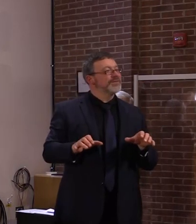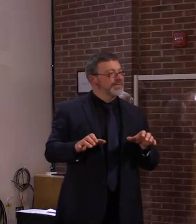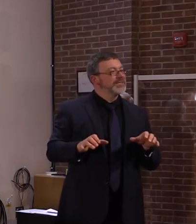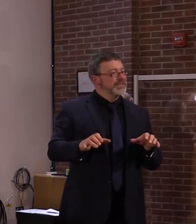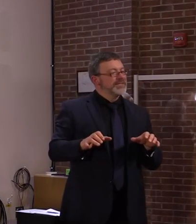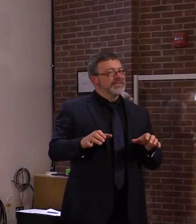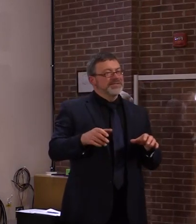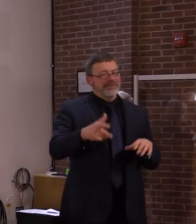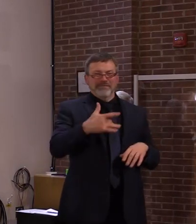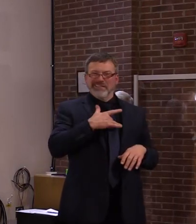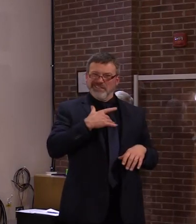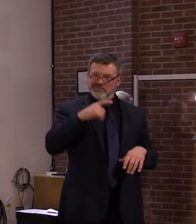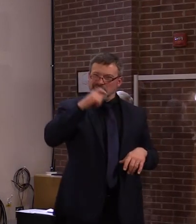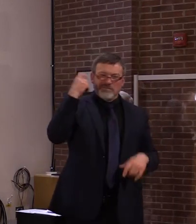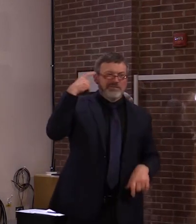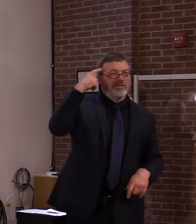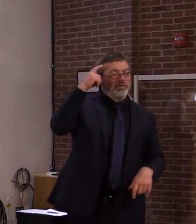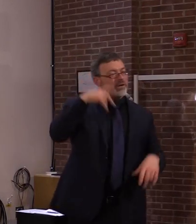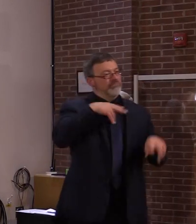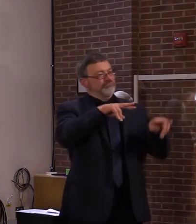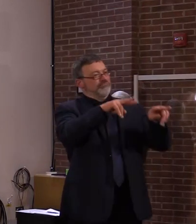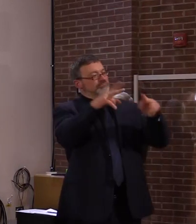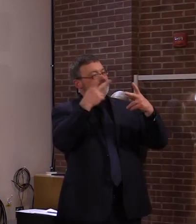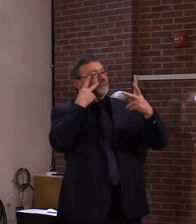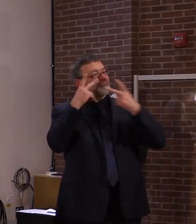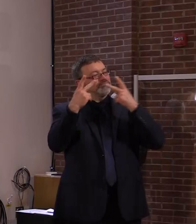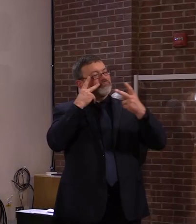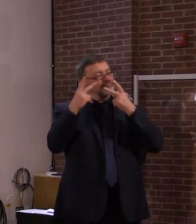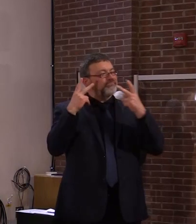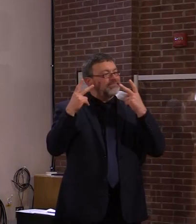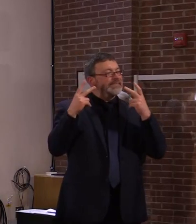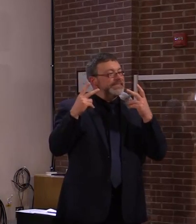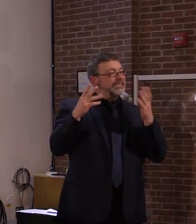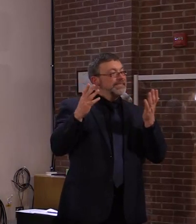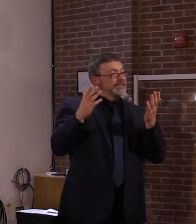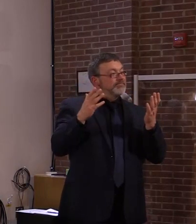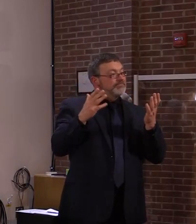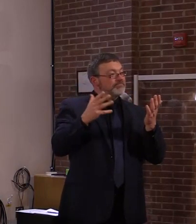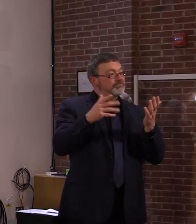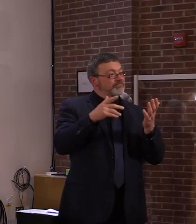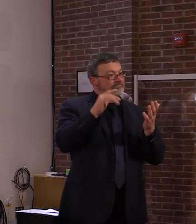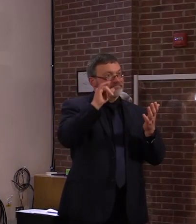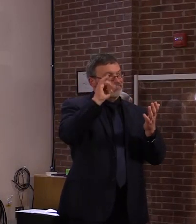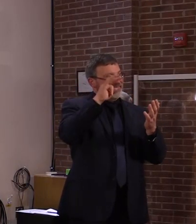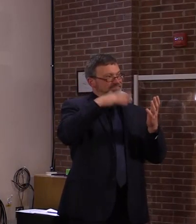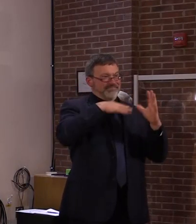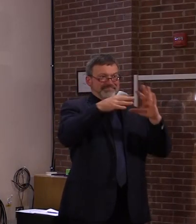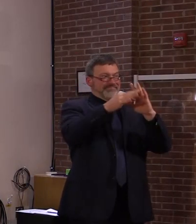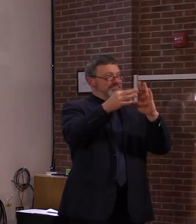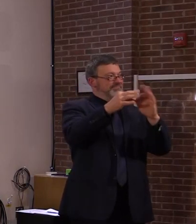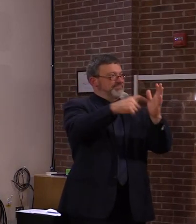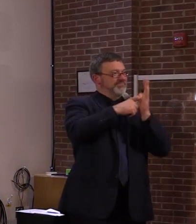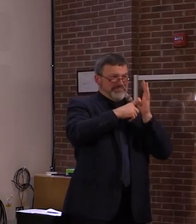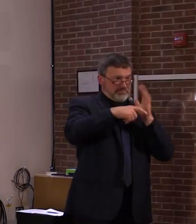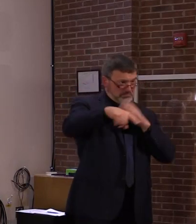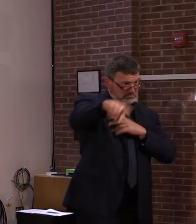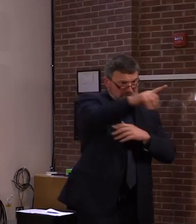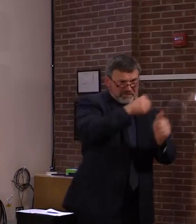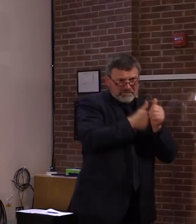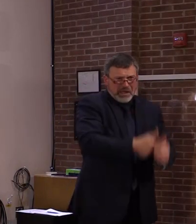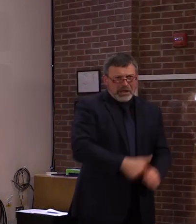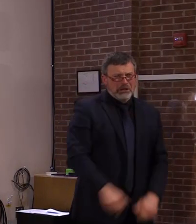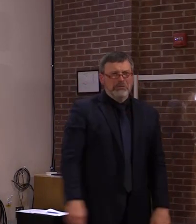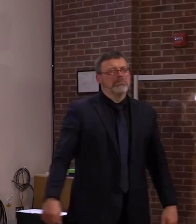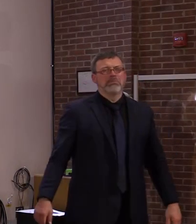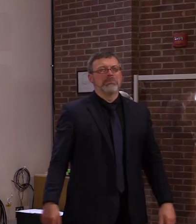to make sure that people actually do fulfill what a mask mandate says. You also need to look at the